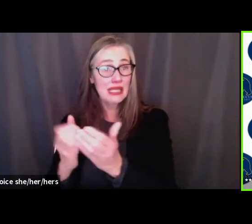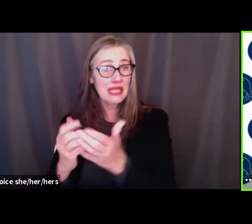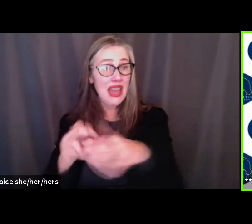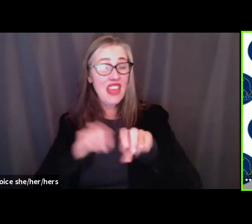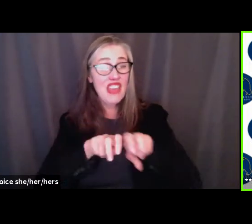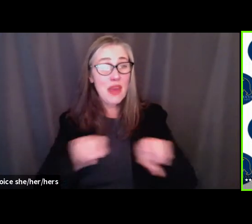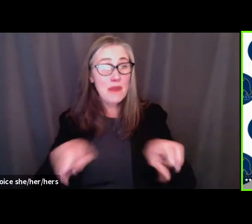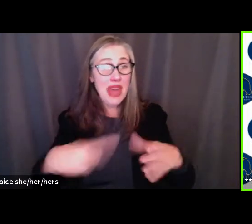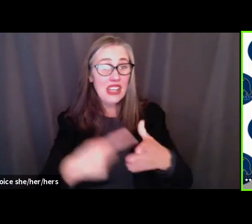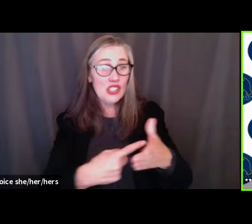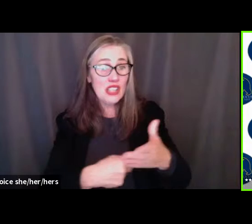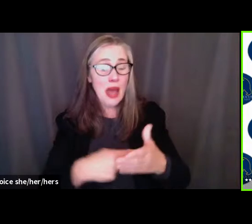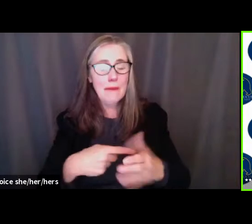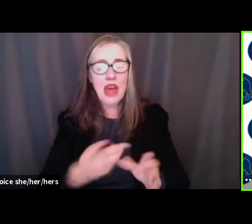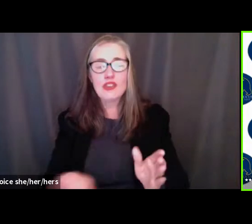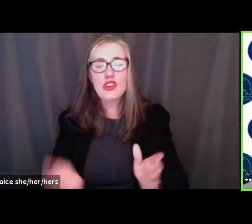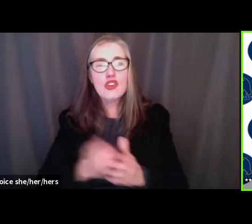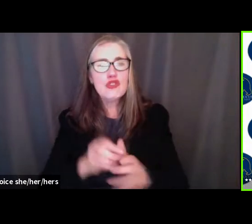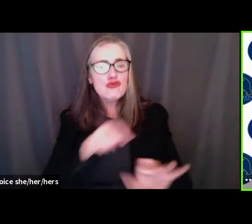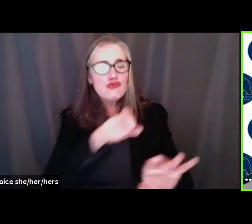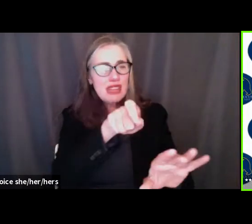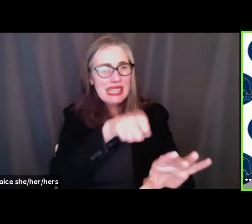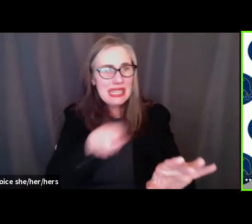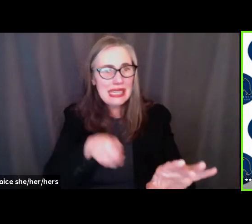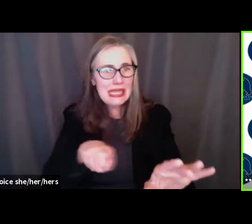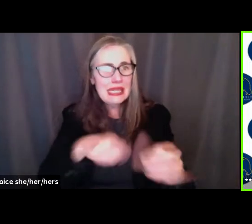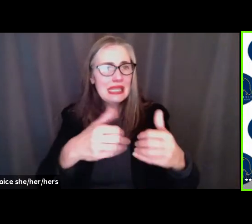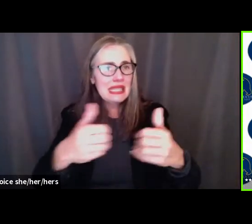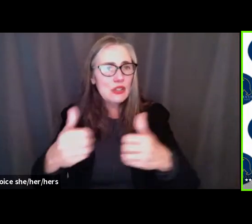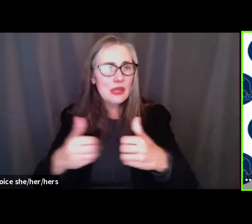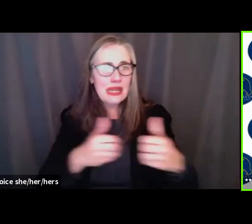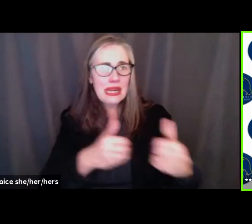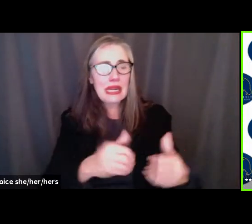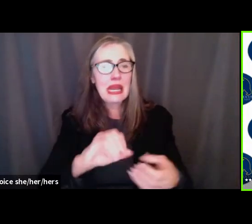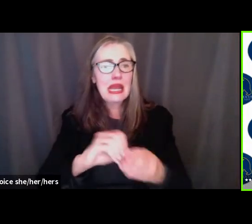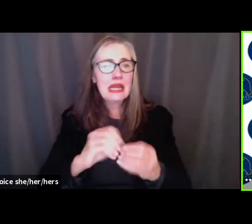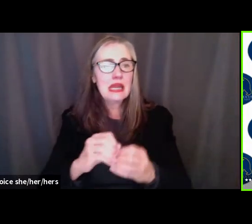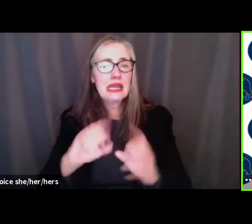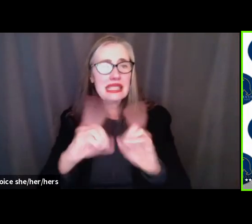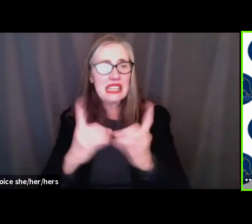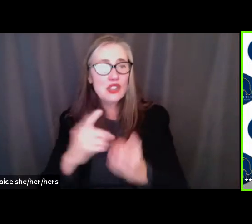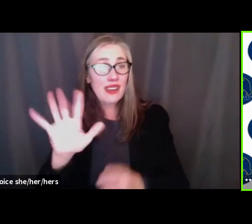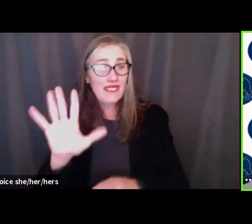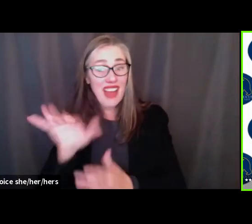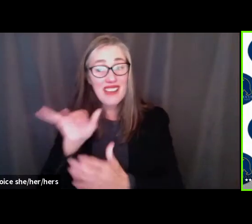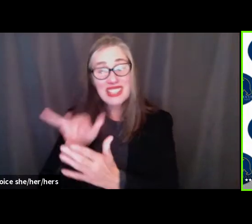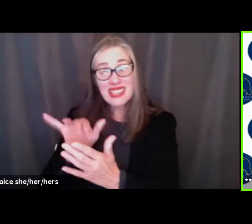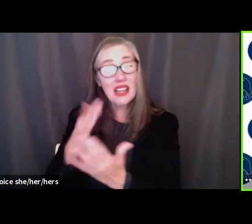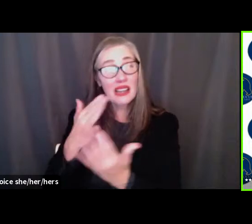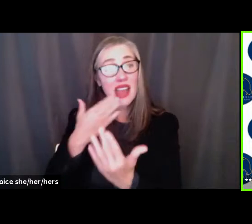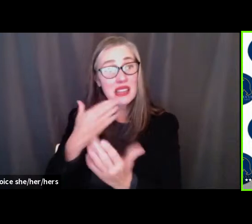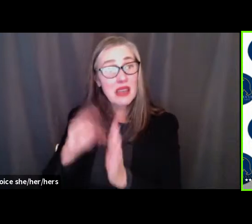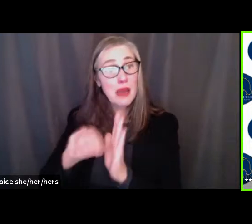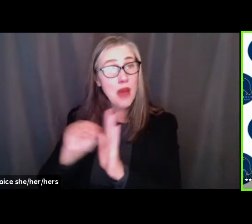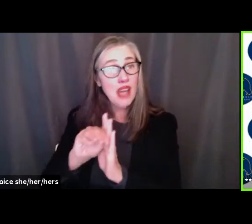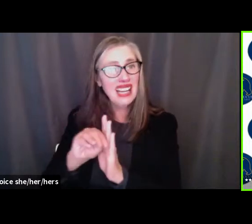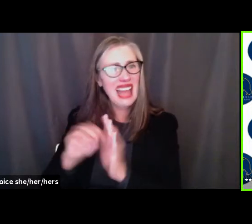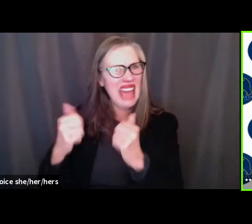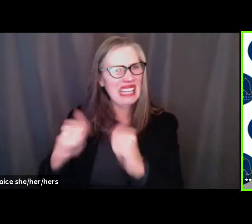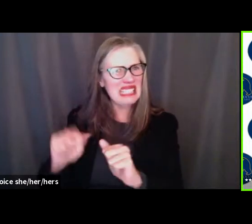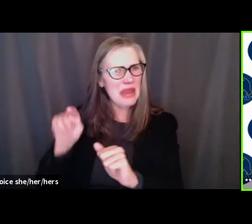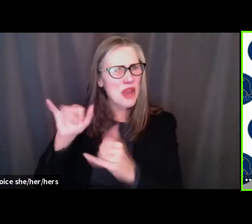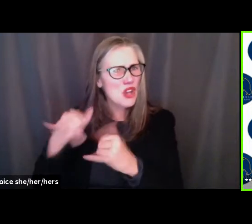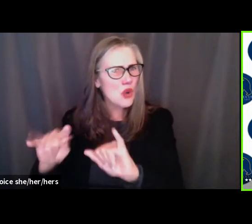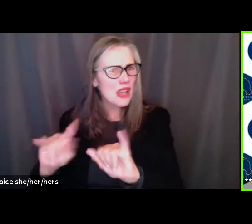on redistricting. Yolo County Supervisorial District 5 was studied as a model of an attempt to dismantle a Latino